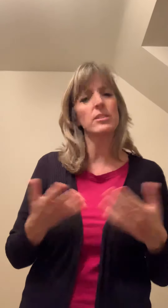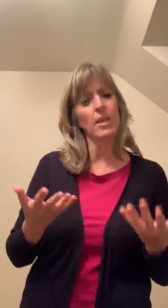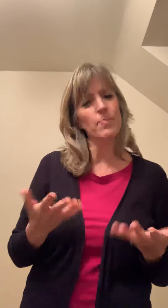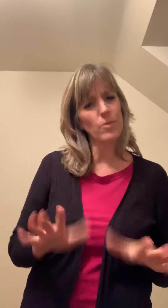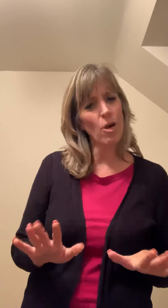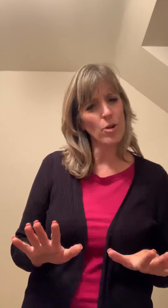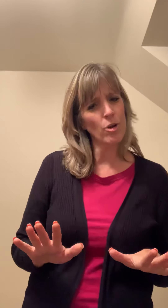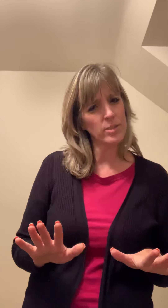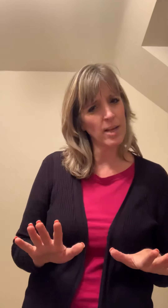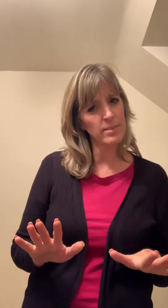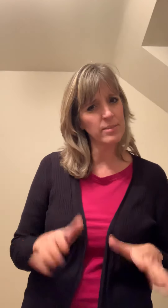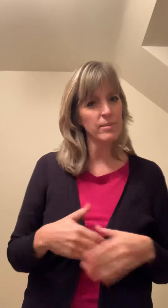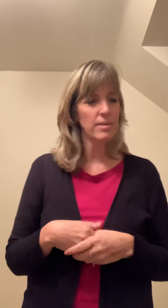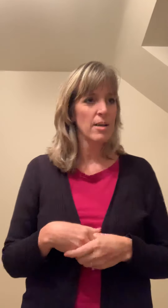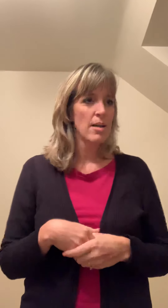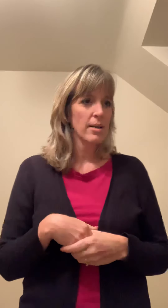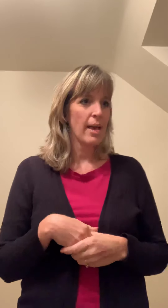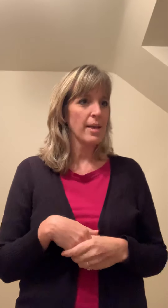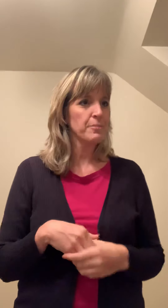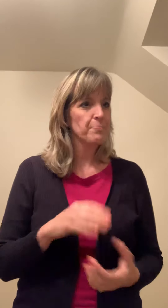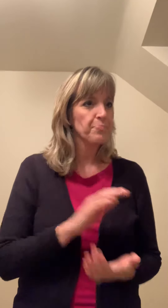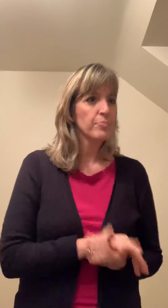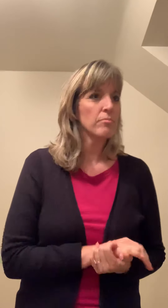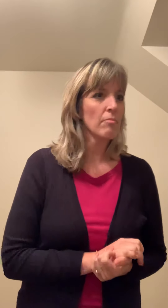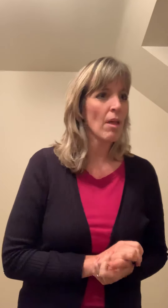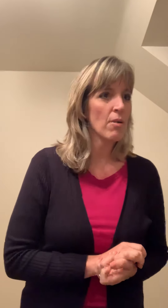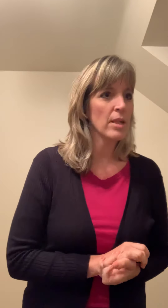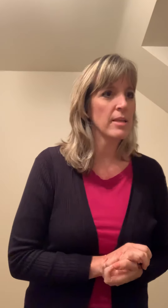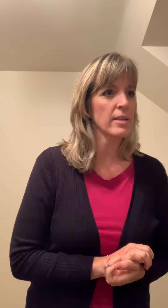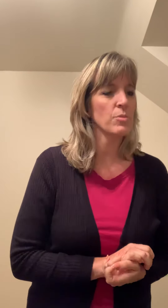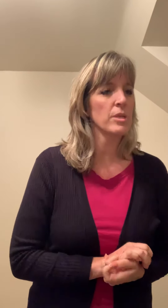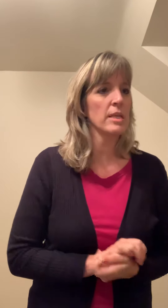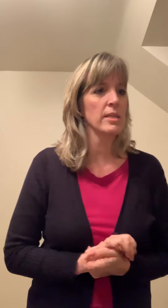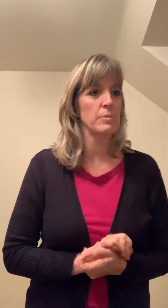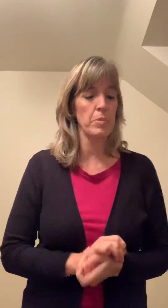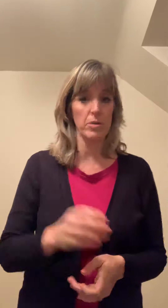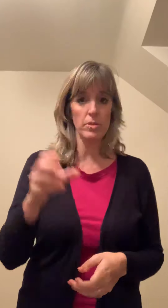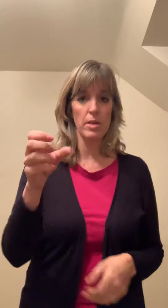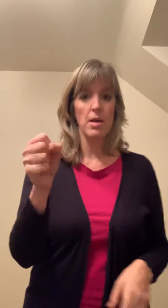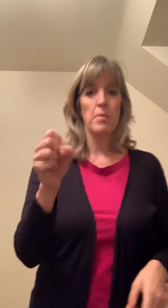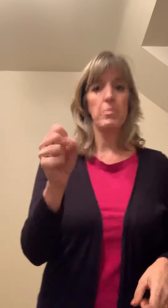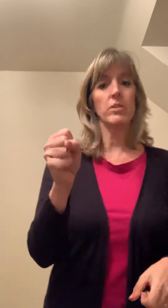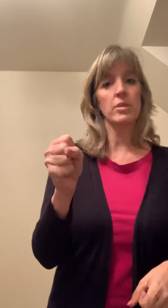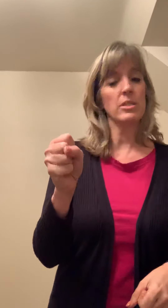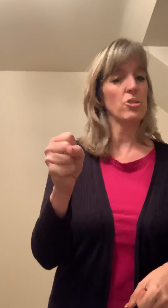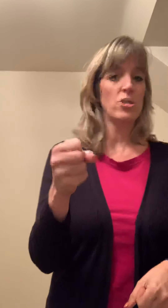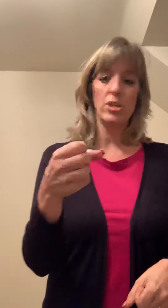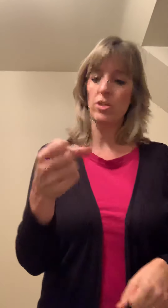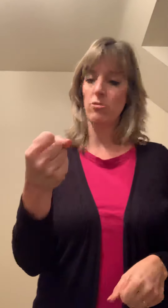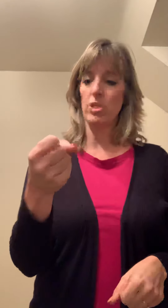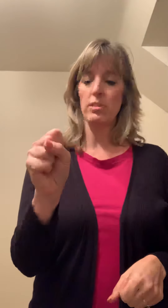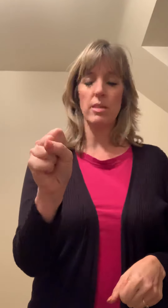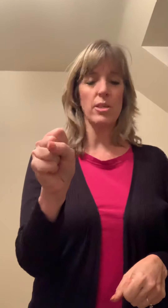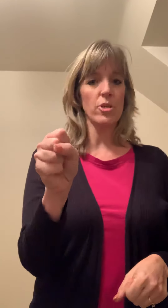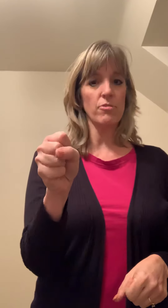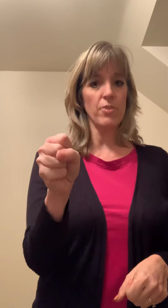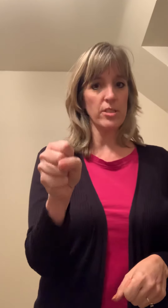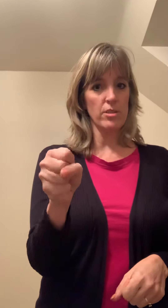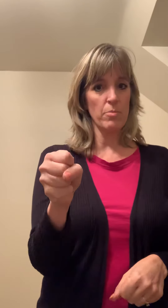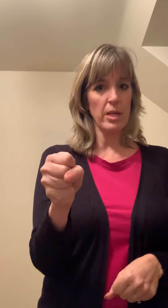say, are you all done? Okay. All right. The next one is milk. Milk is you just take your fist, you make a